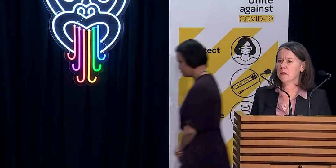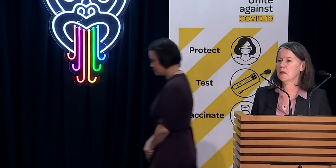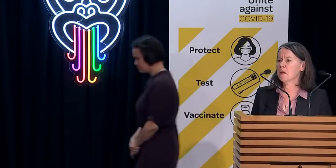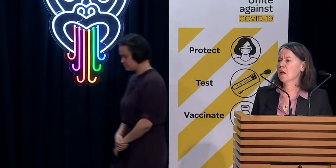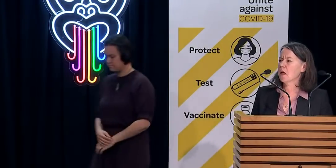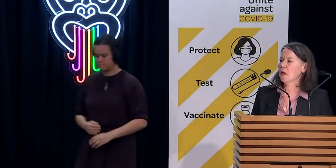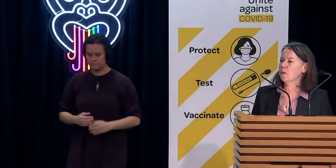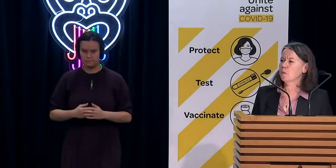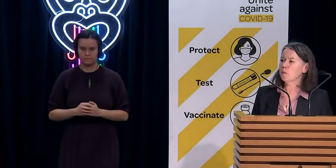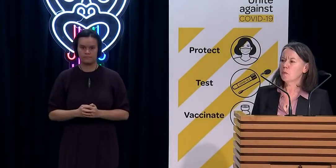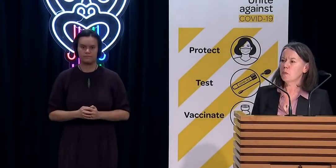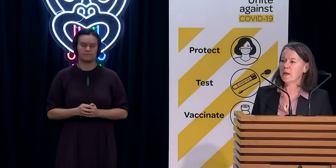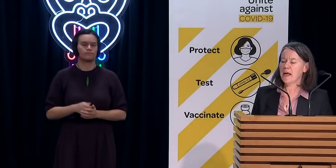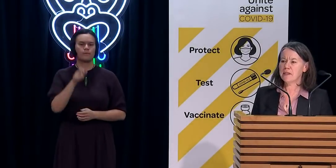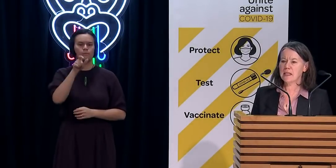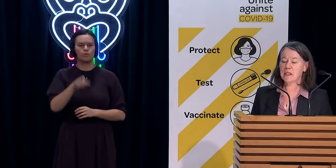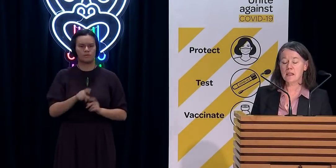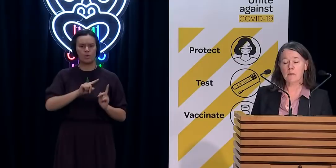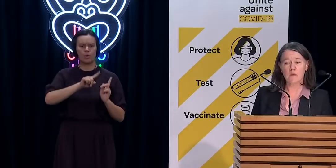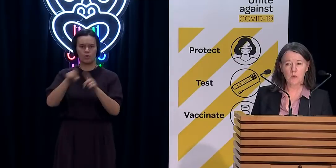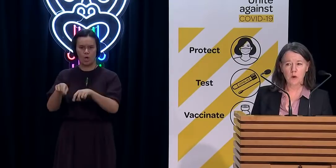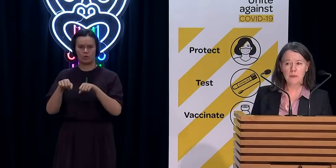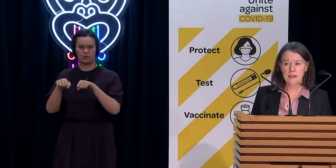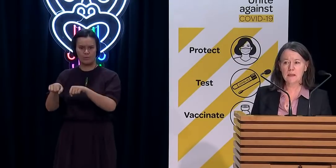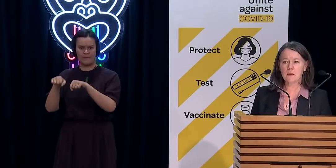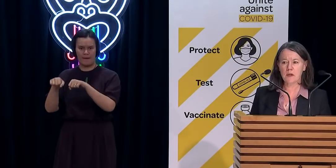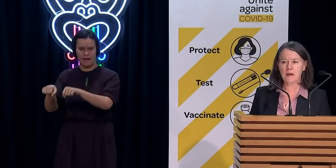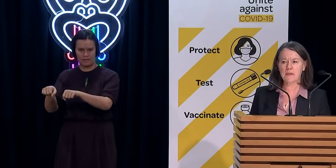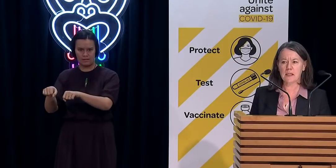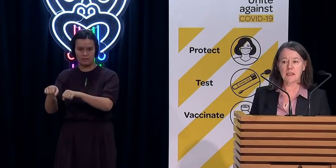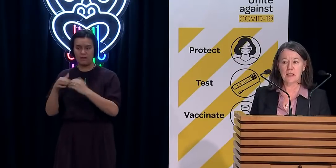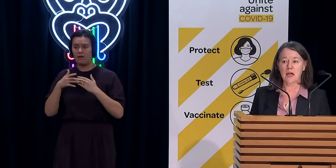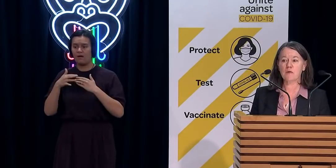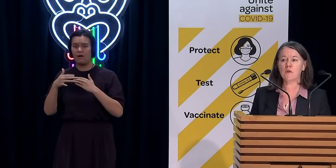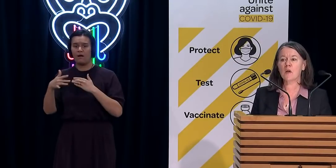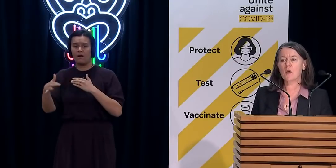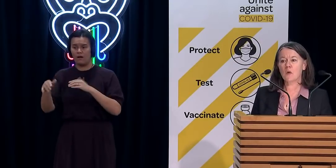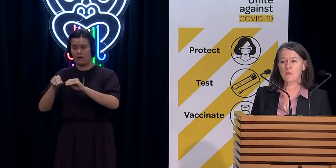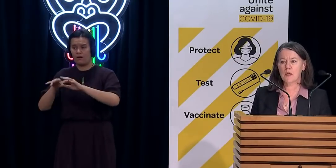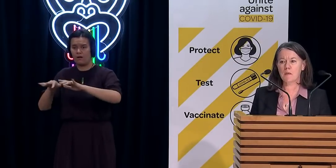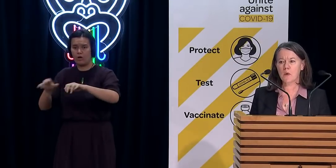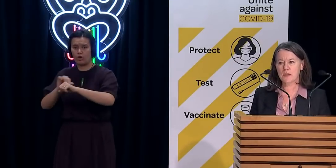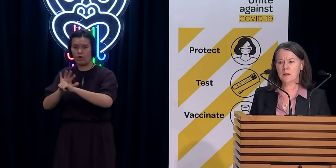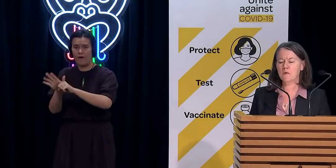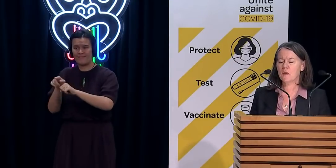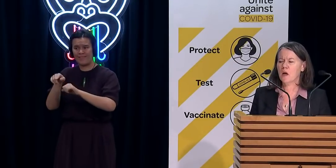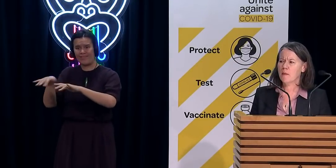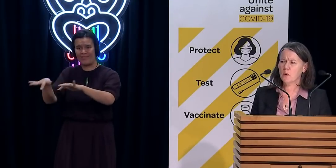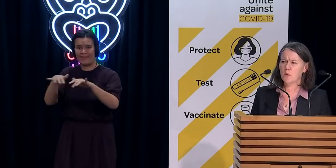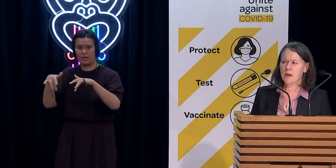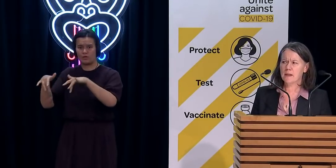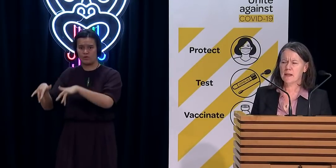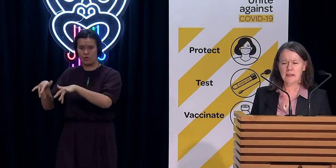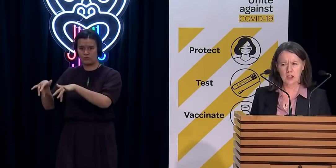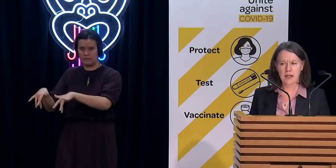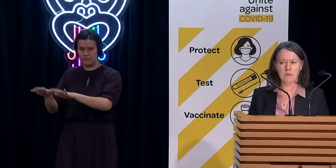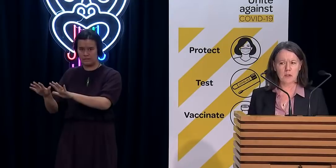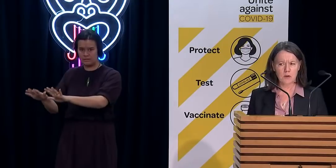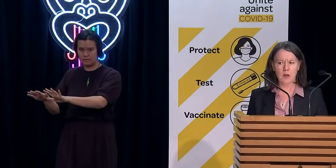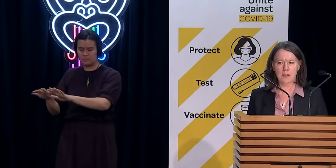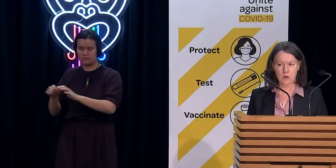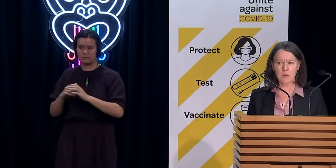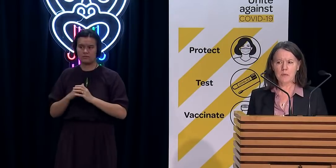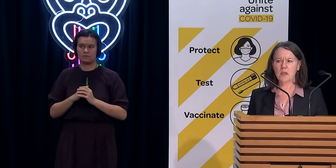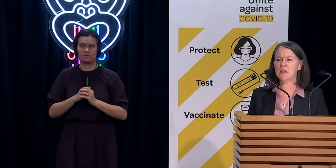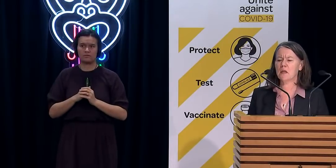supermarket. We have seen in some of our work places. We have seen staff who have become positive. I'm not aware that that's actually